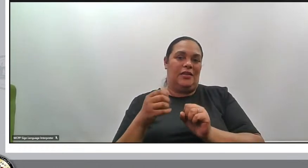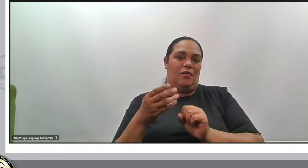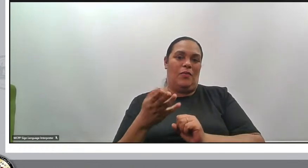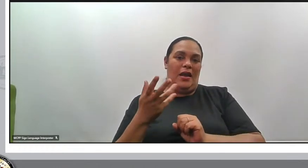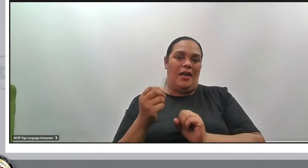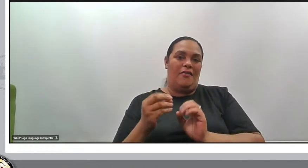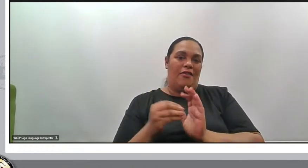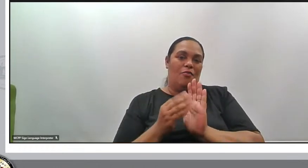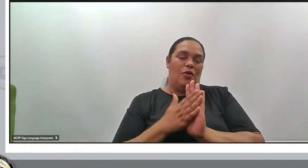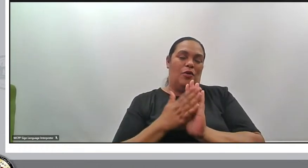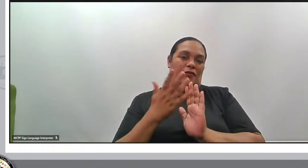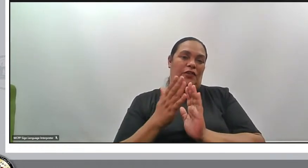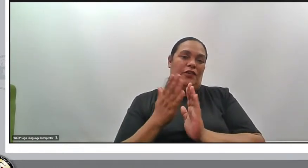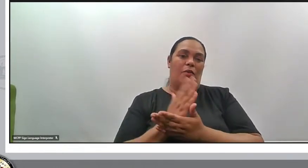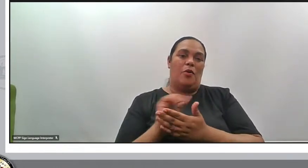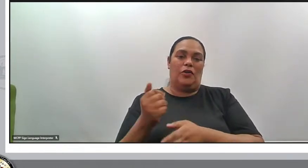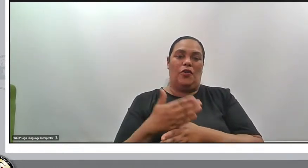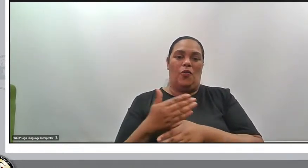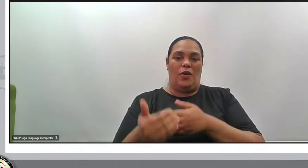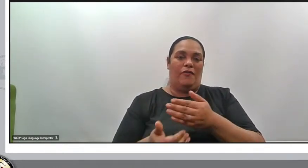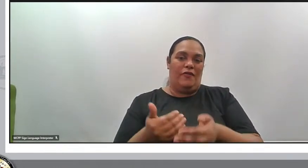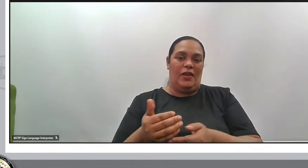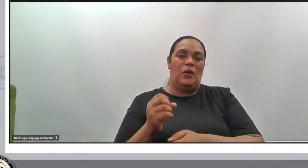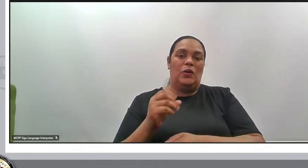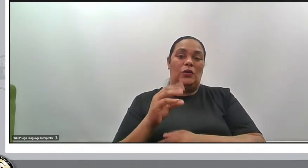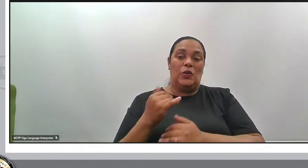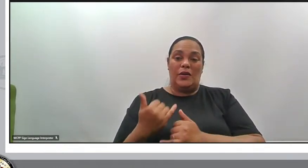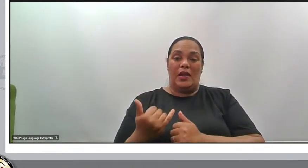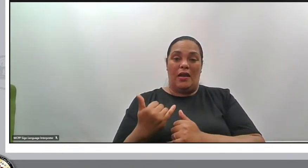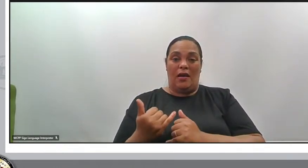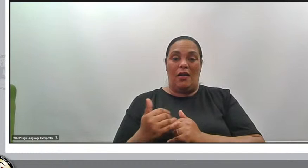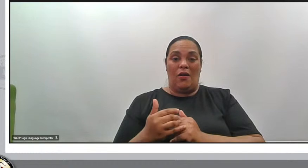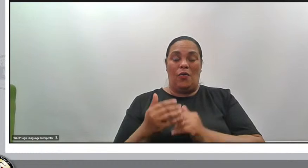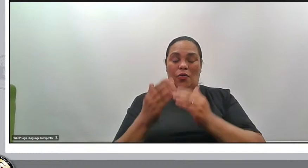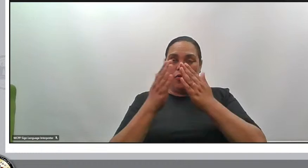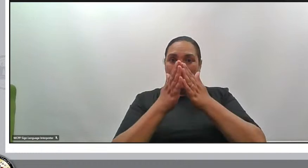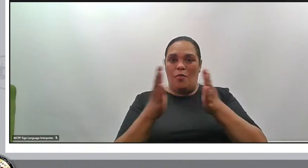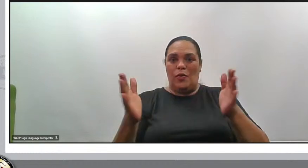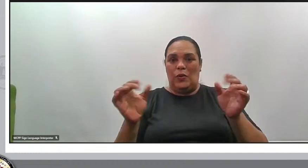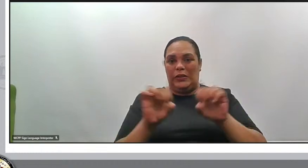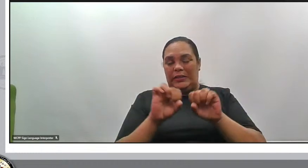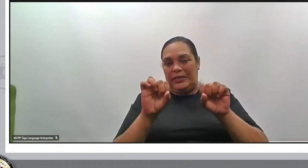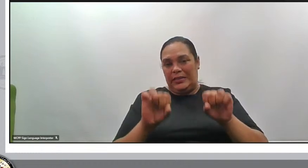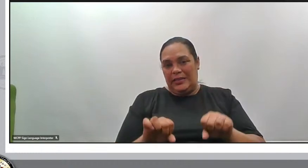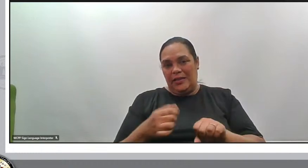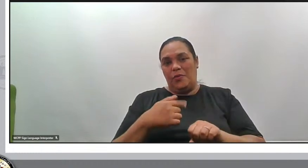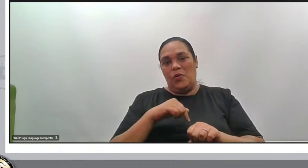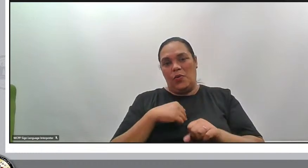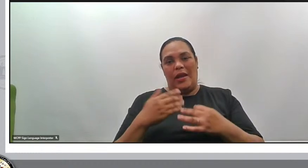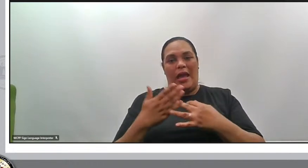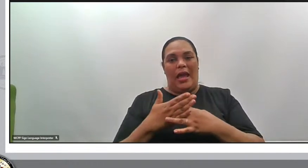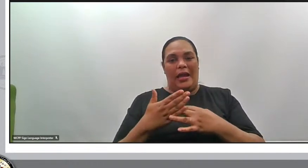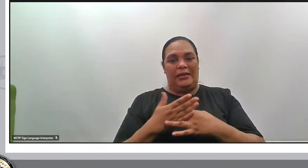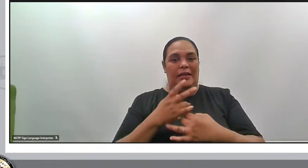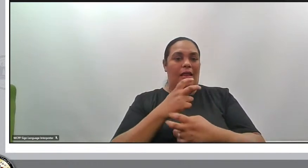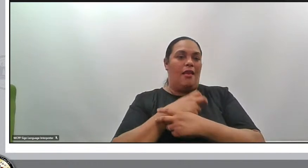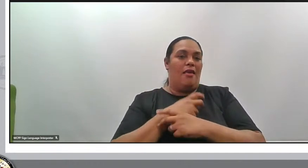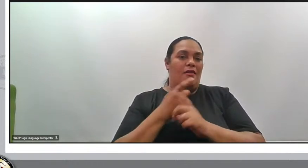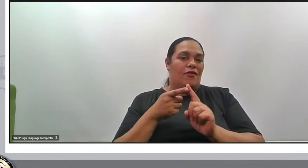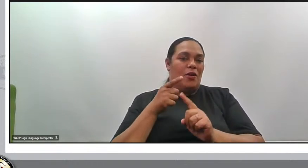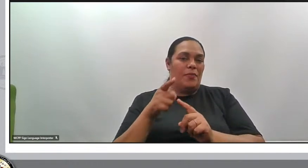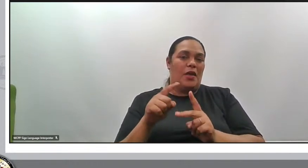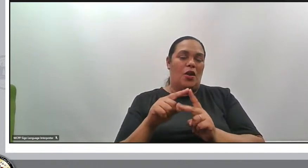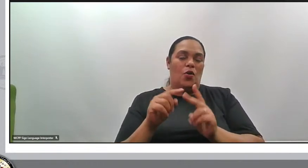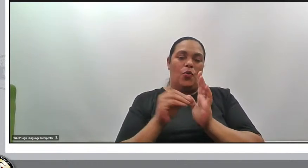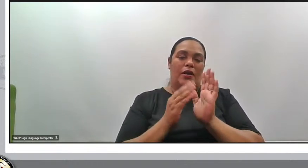in the system as part of the workflow. So currently in the broad system, we access our leave from there, we capture